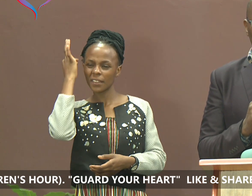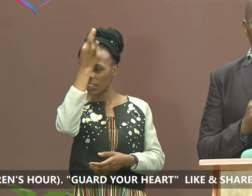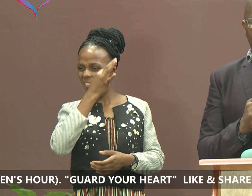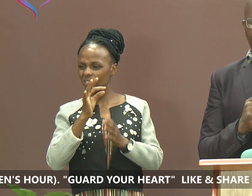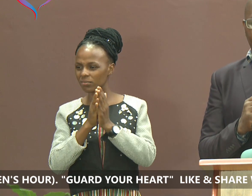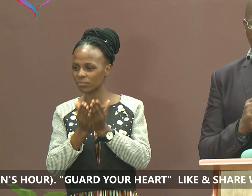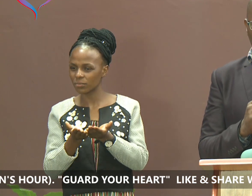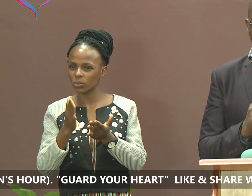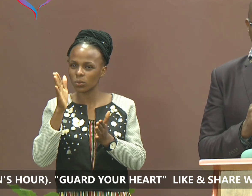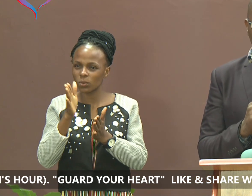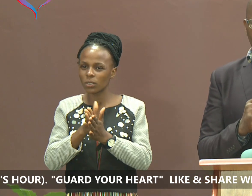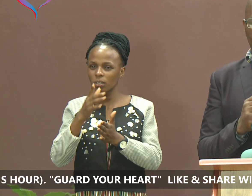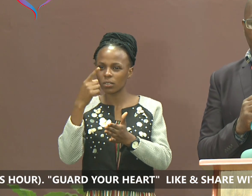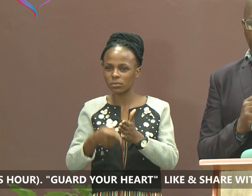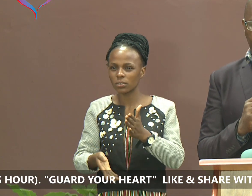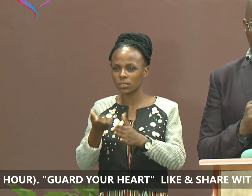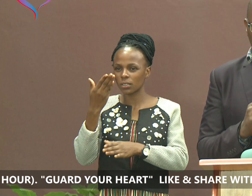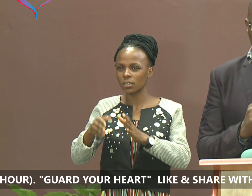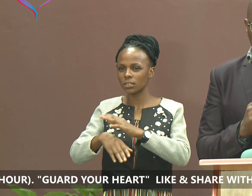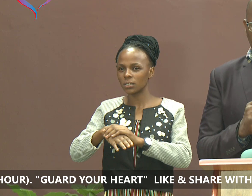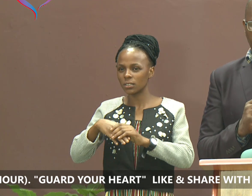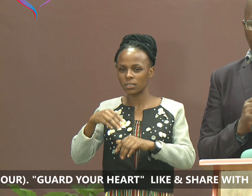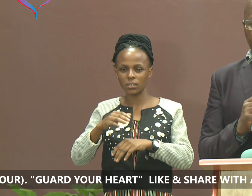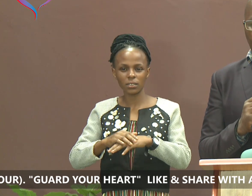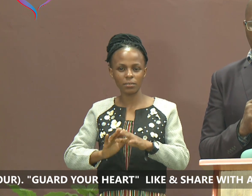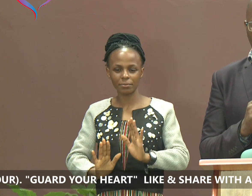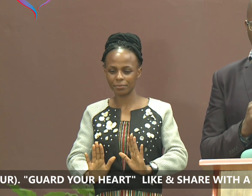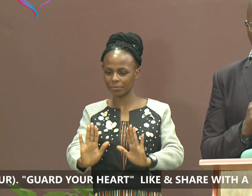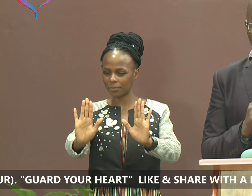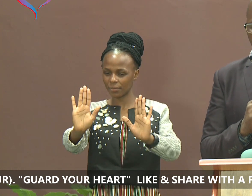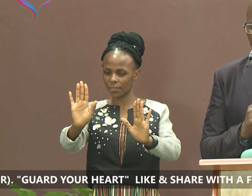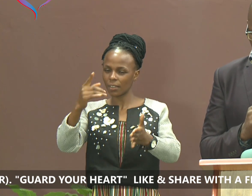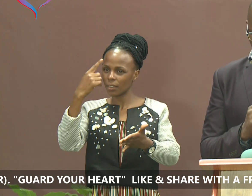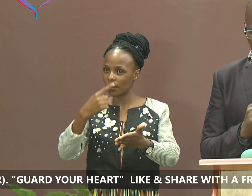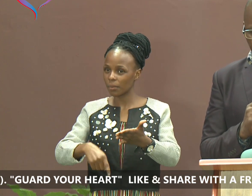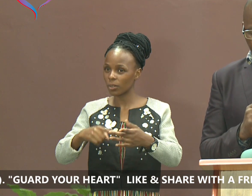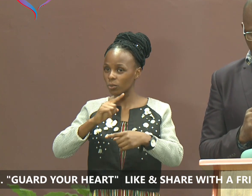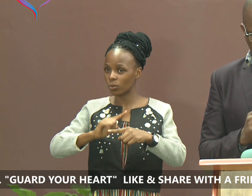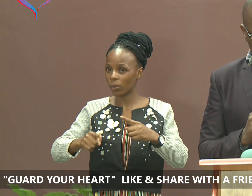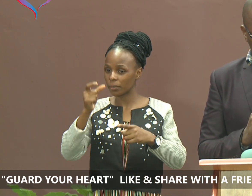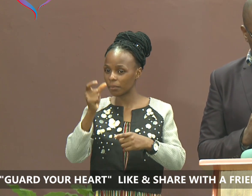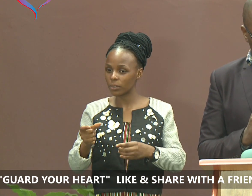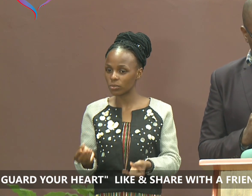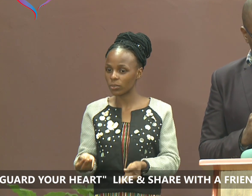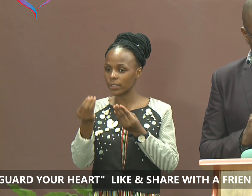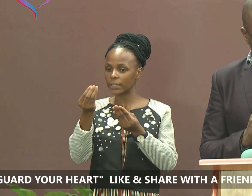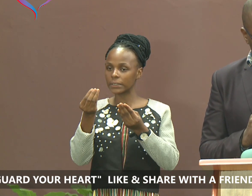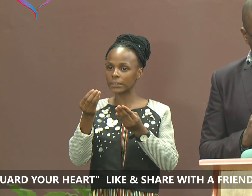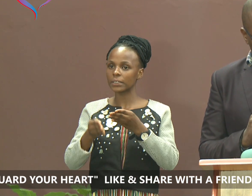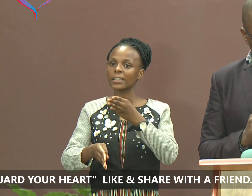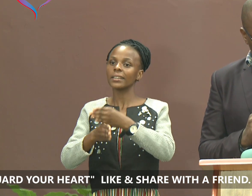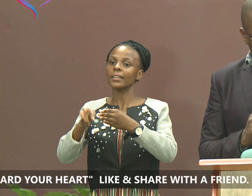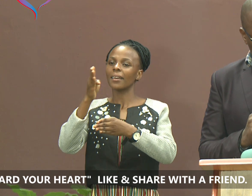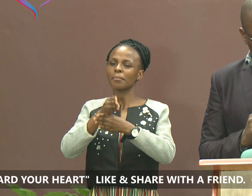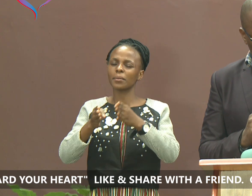WhatsApp, tavaako abeerako full time naye nga byakolerako biri constructive. There are people you find who